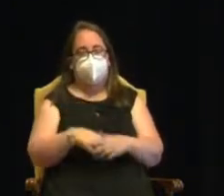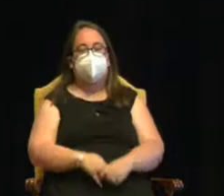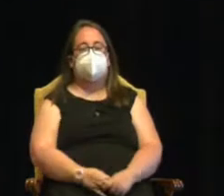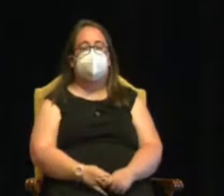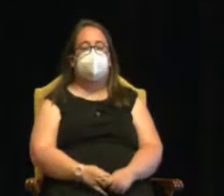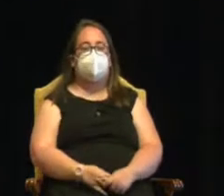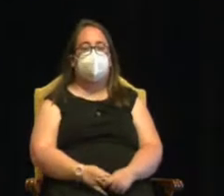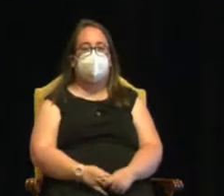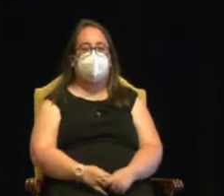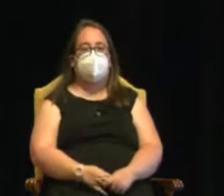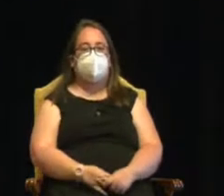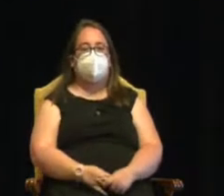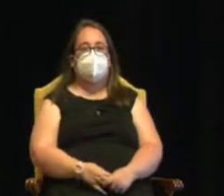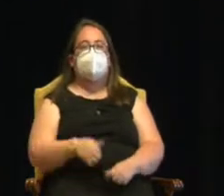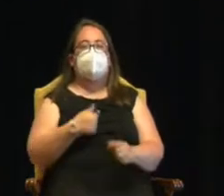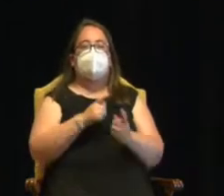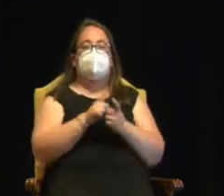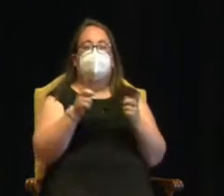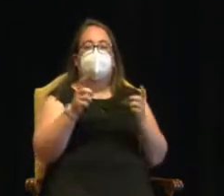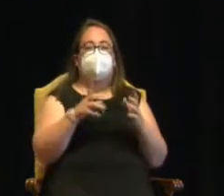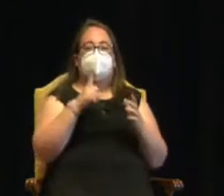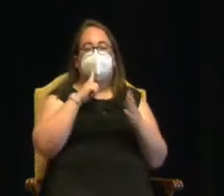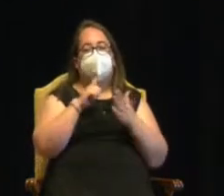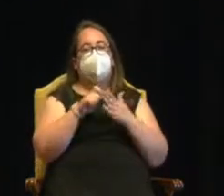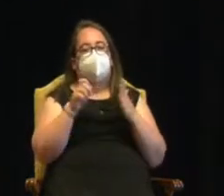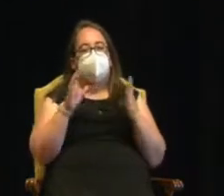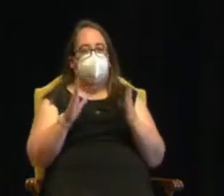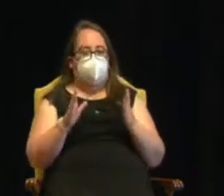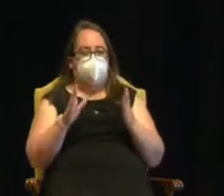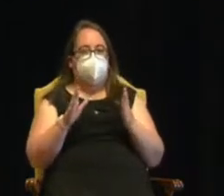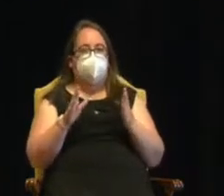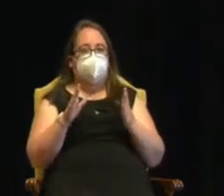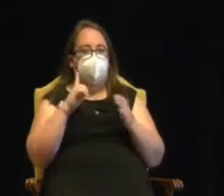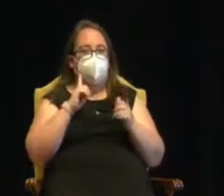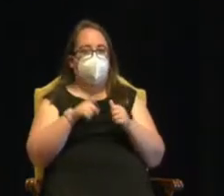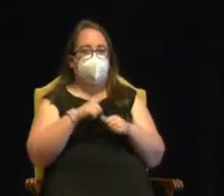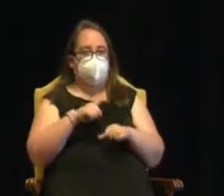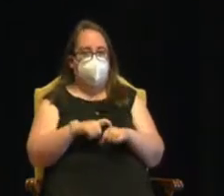And I will be meeting the director, who's also the writer, Amal Haritz, for the first